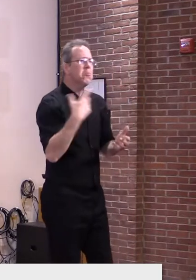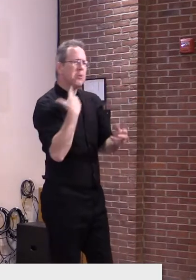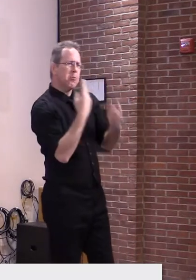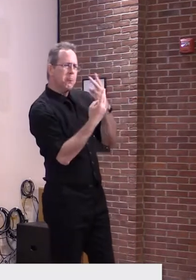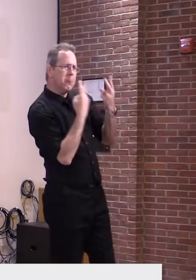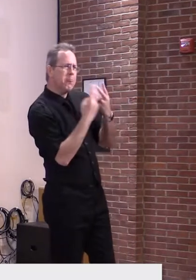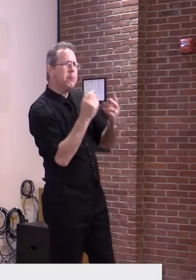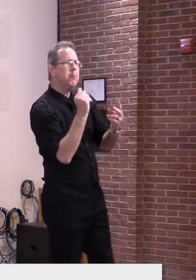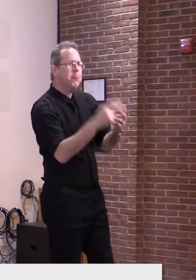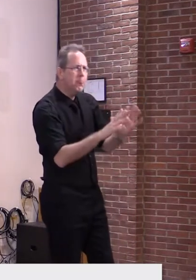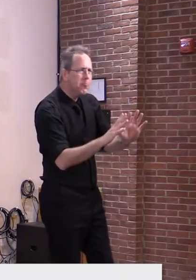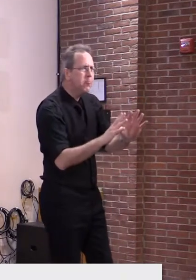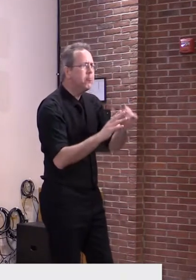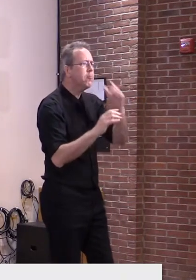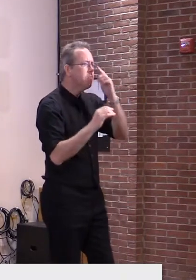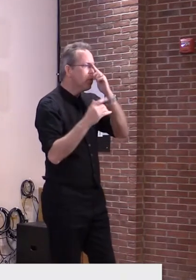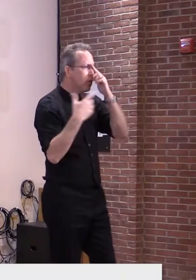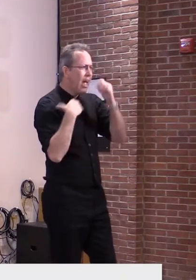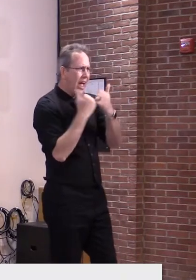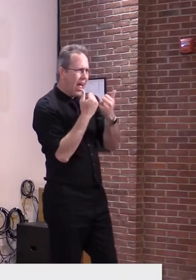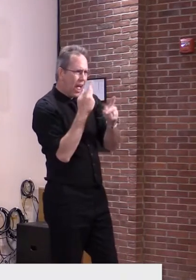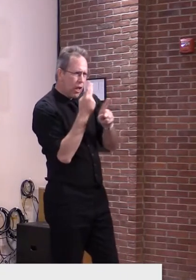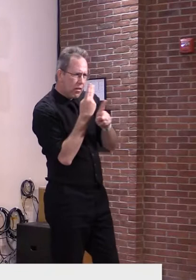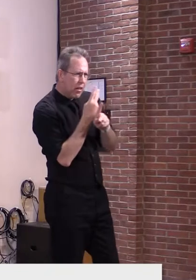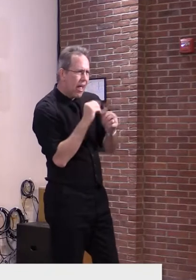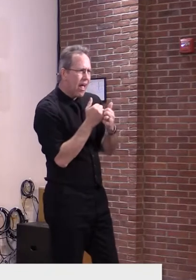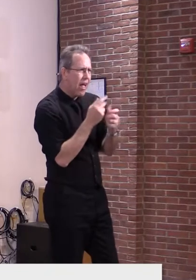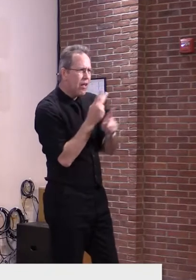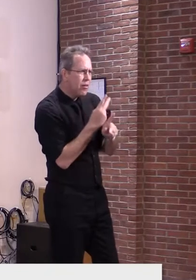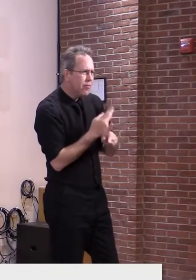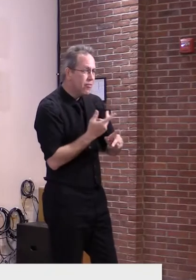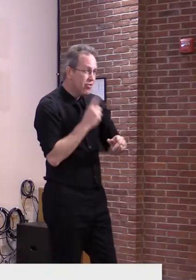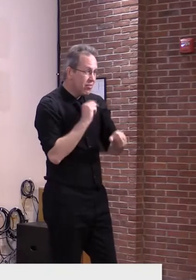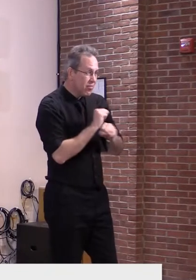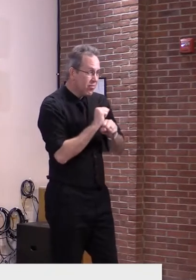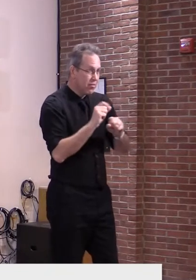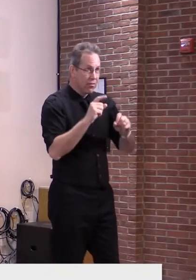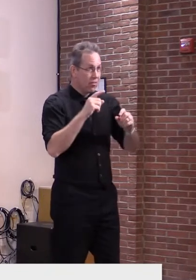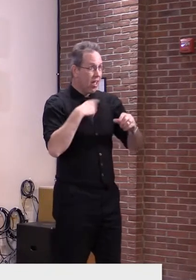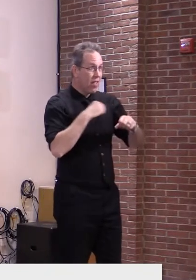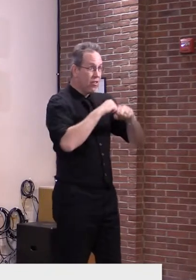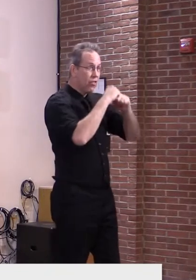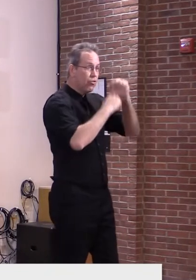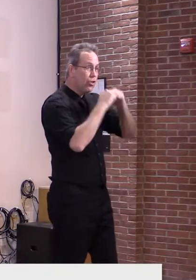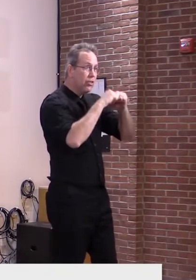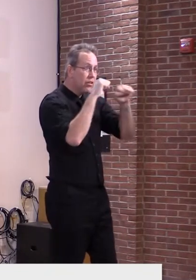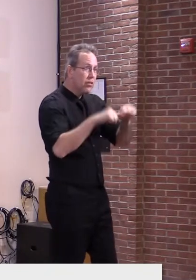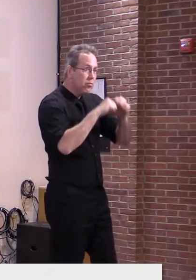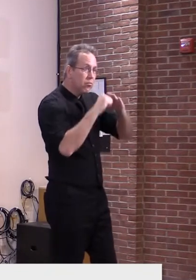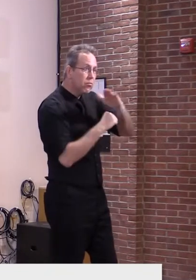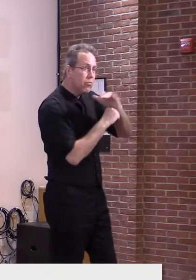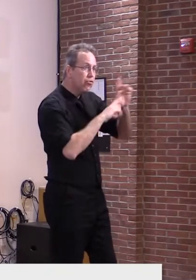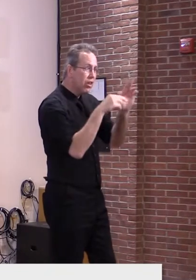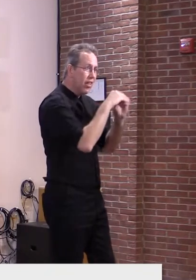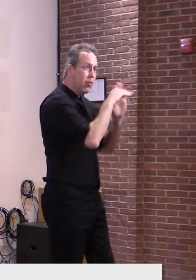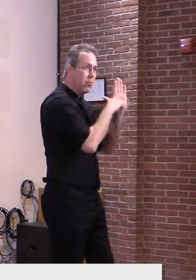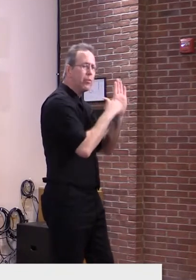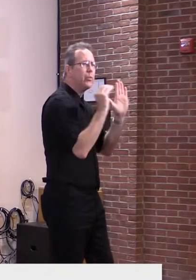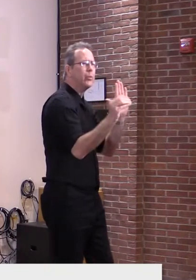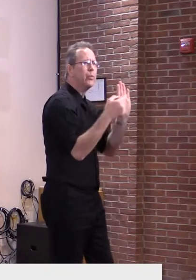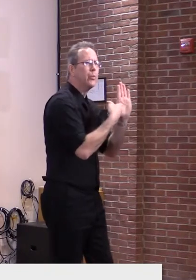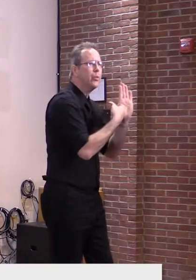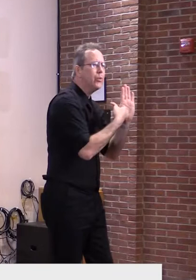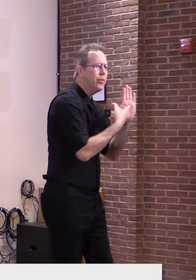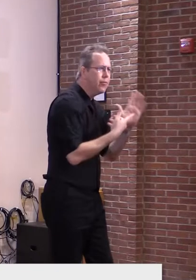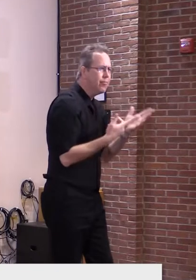accounting change. There's no structural change on the retirement benefits for on the healthcare side. It's only an